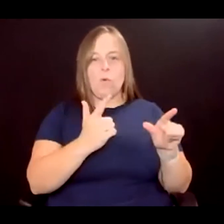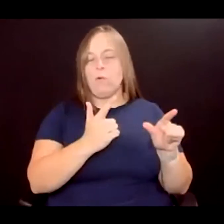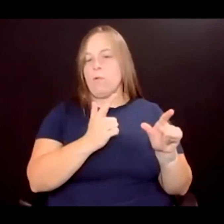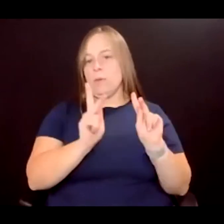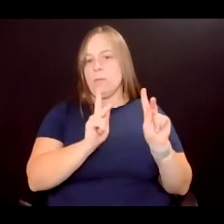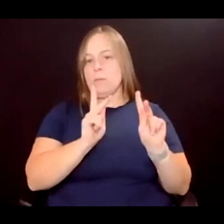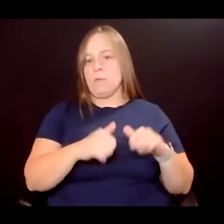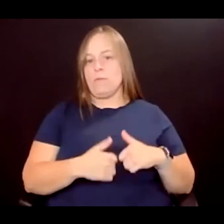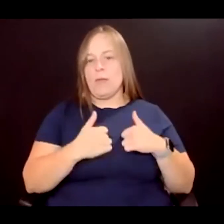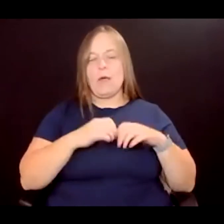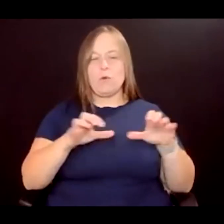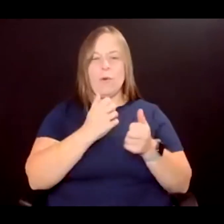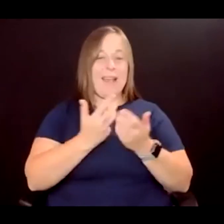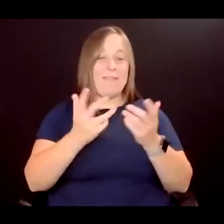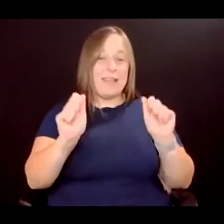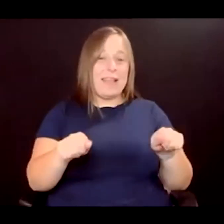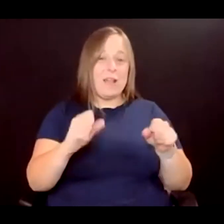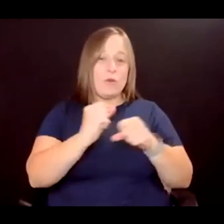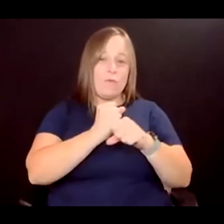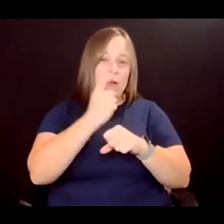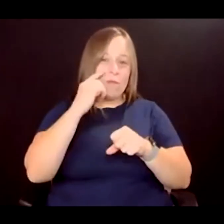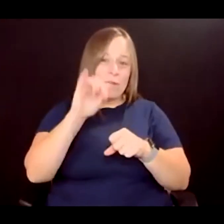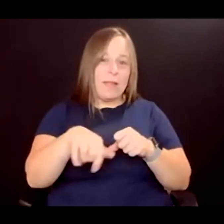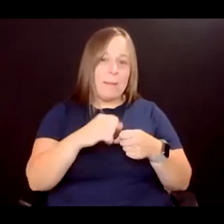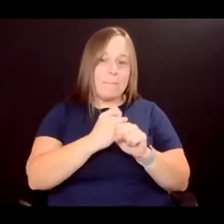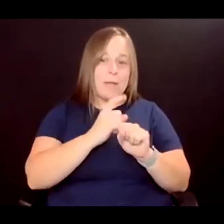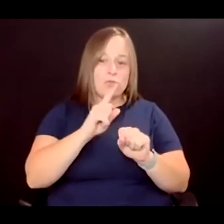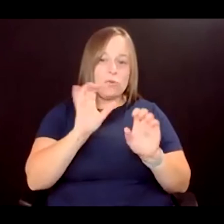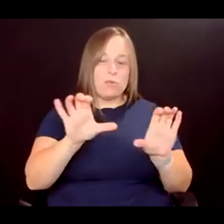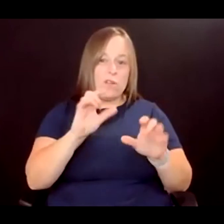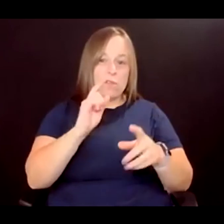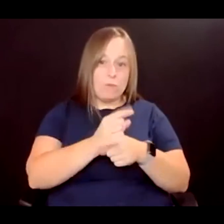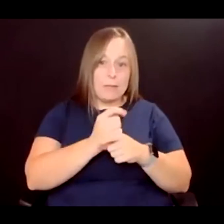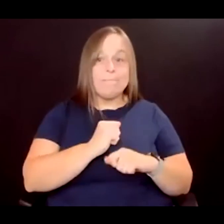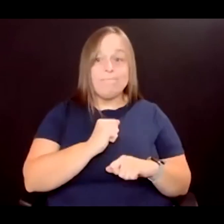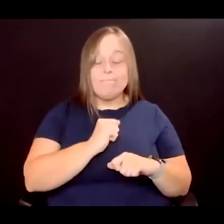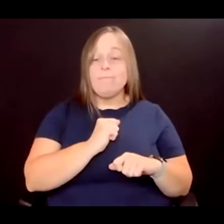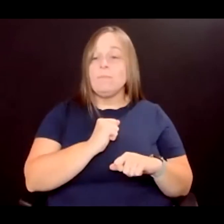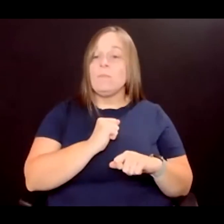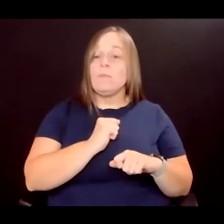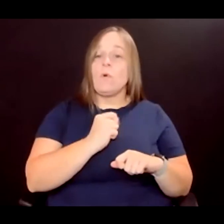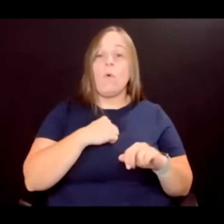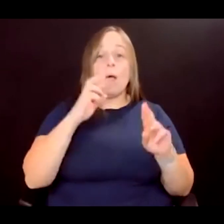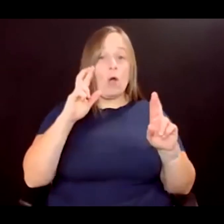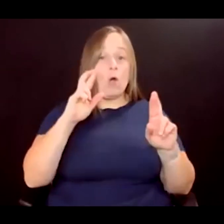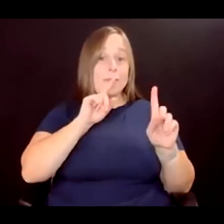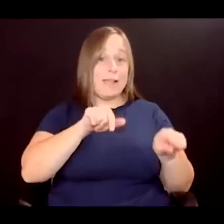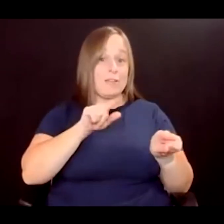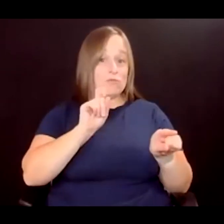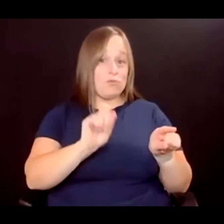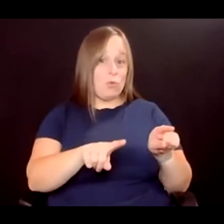Yes, she put okay. yes in the chat, and also she specifically mentioned the